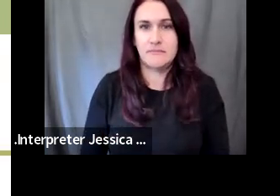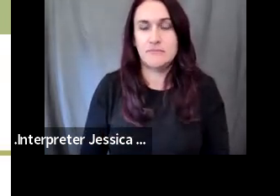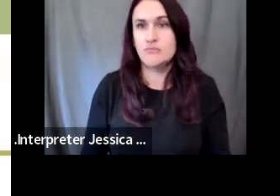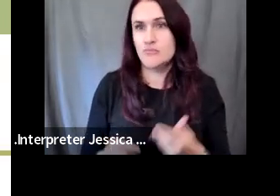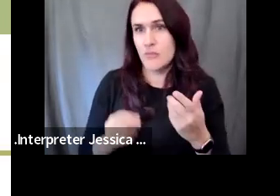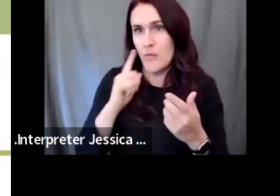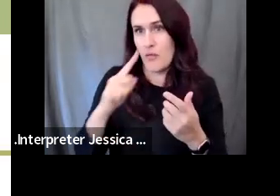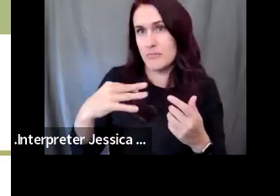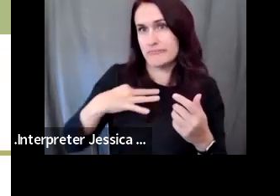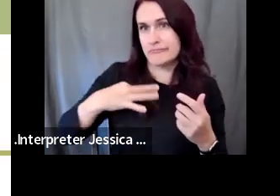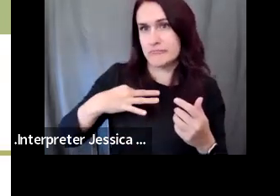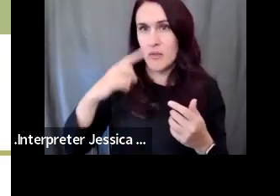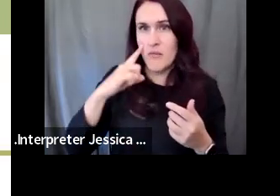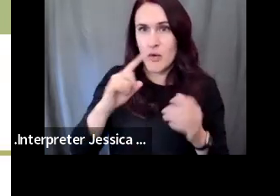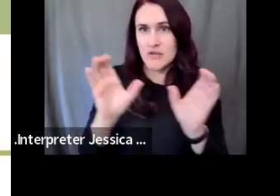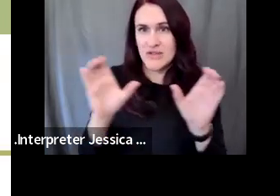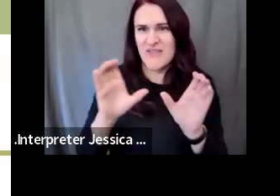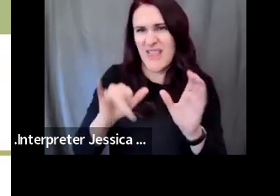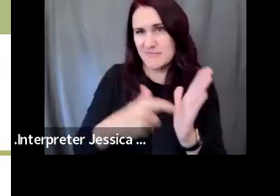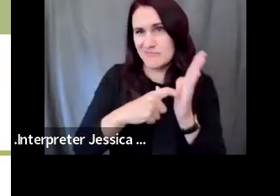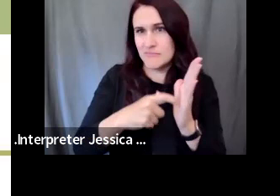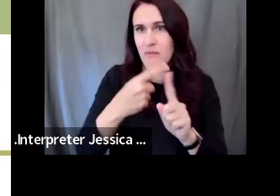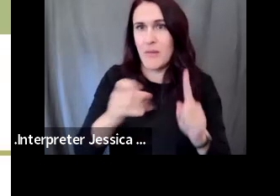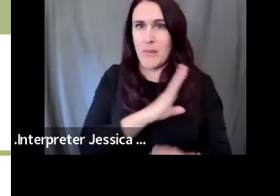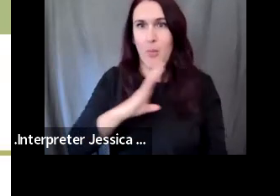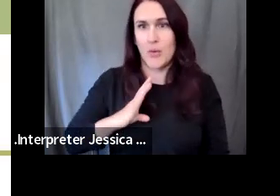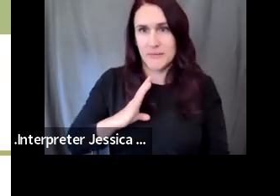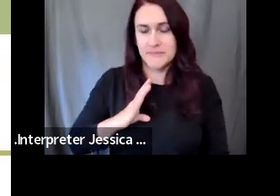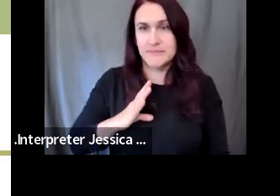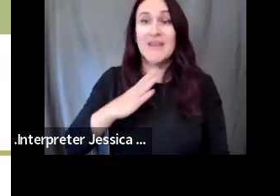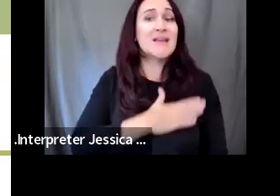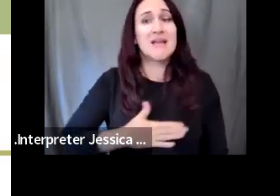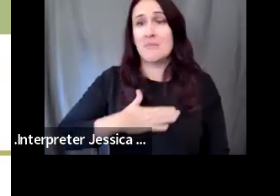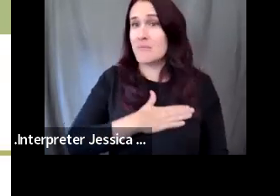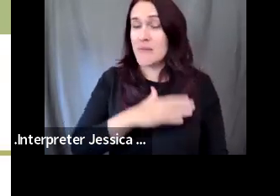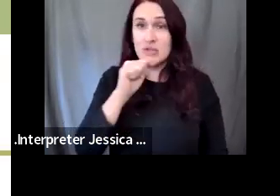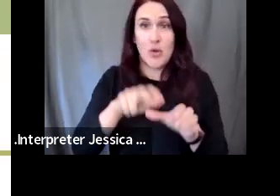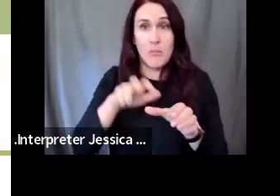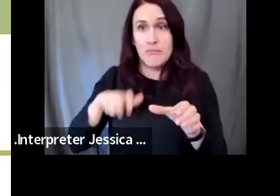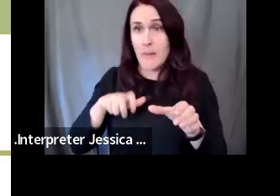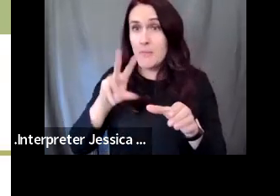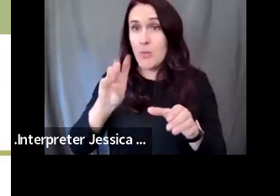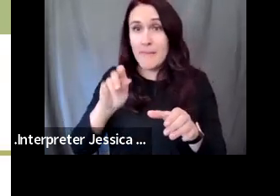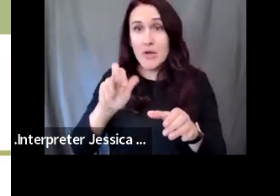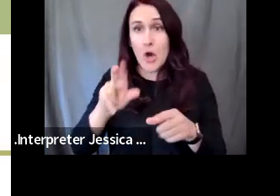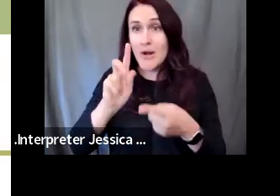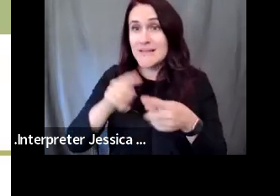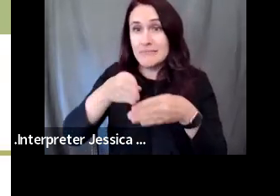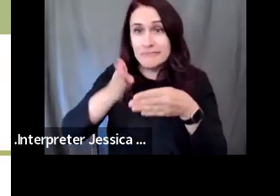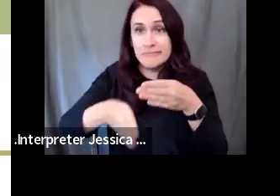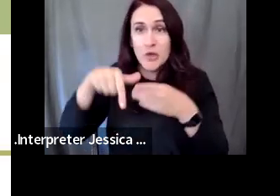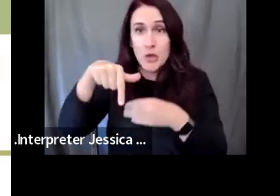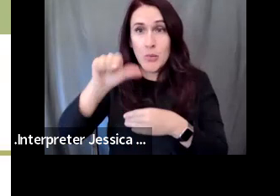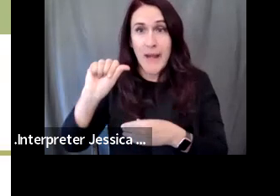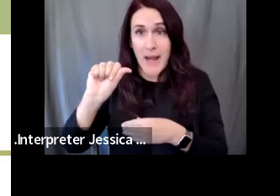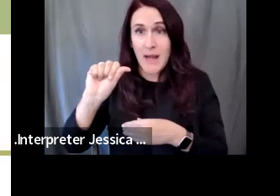for a certificate. This is a mandate from the boards. Please do not leave the webinar until the conclusion of the Q&A,